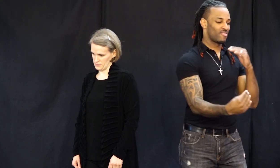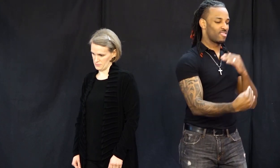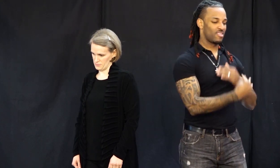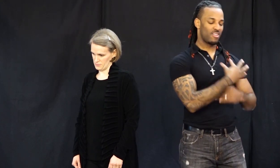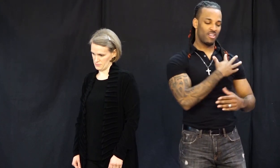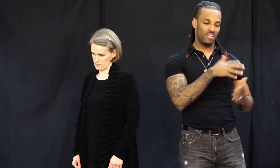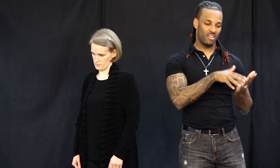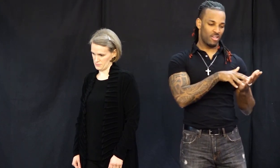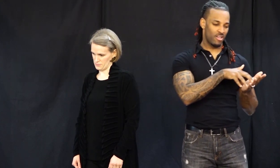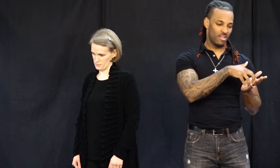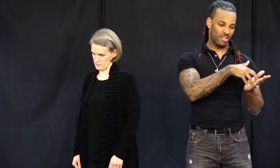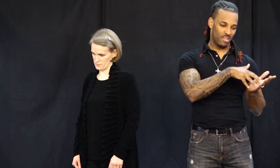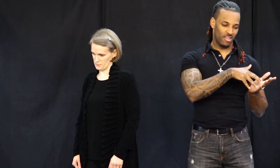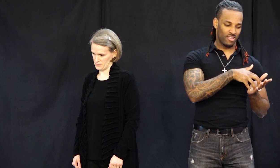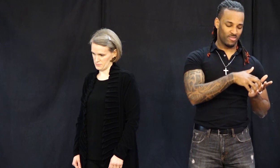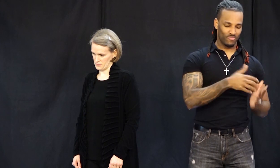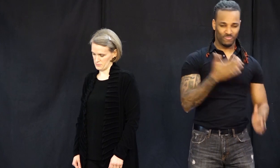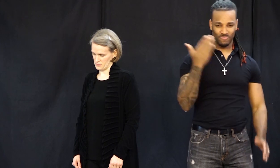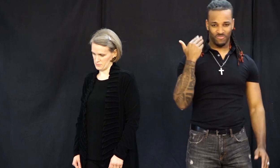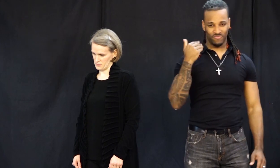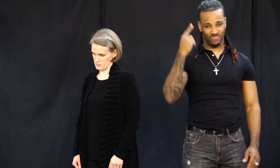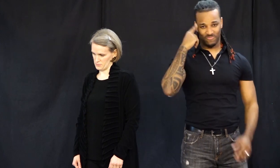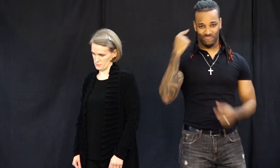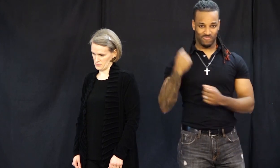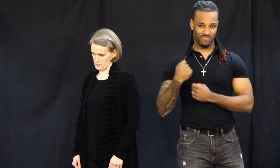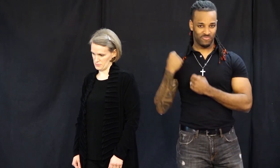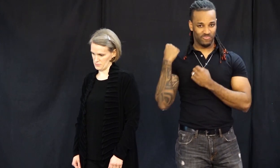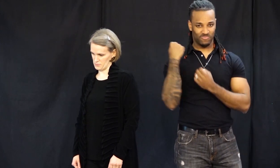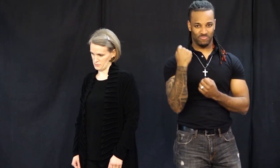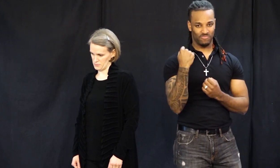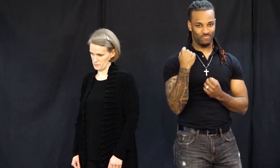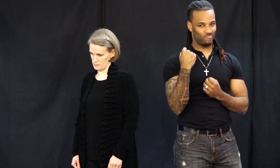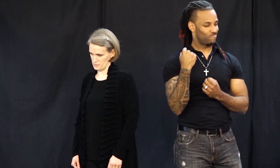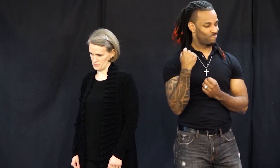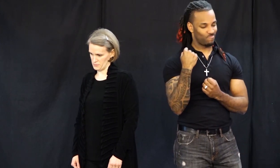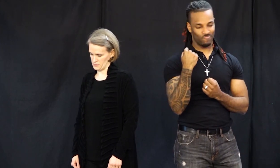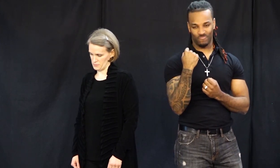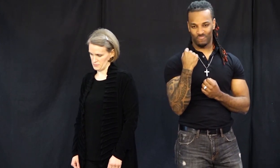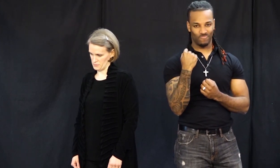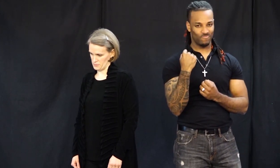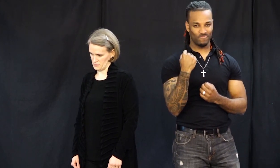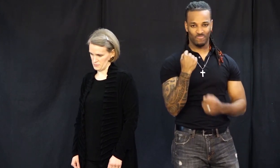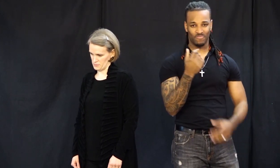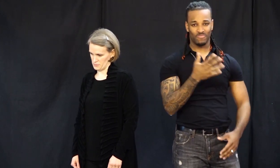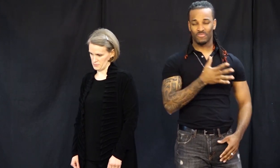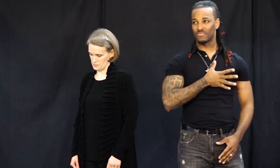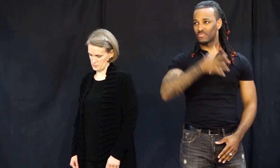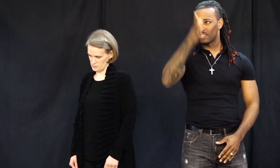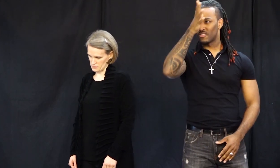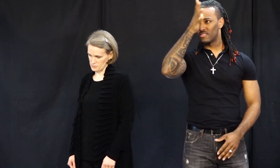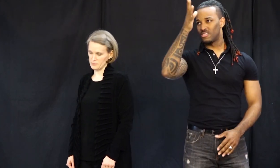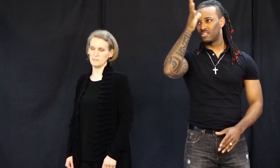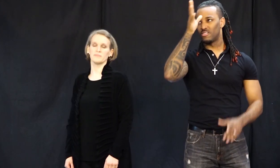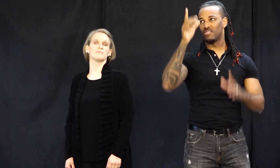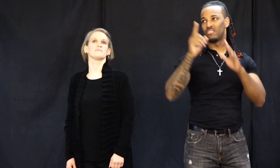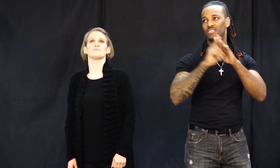I fall apart, and I thought I was so smart. My father